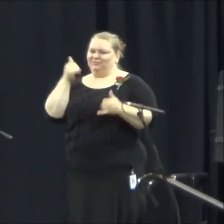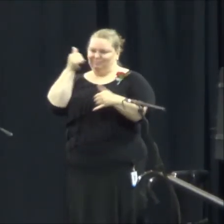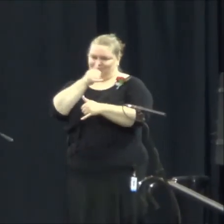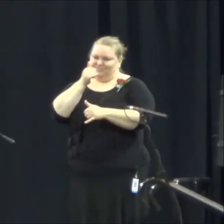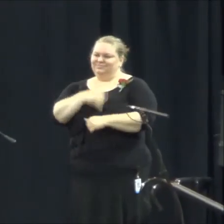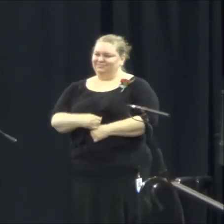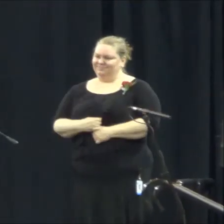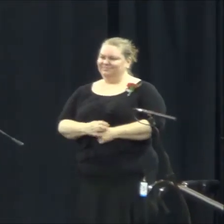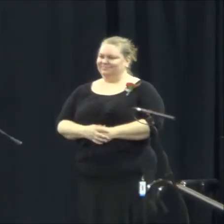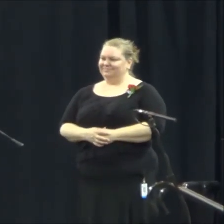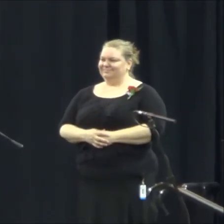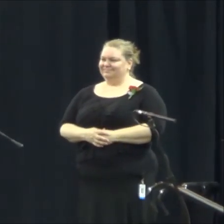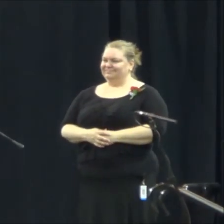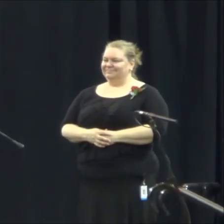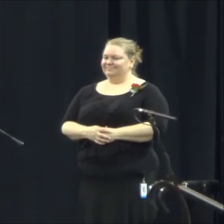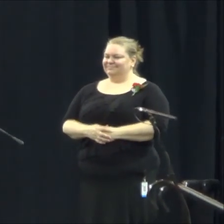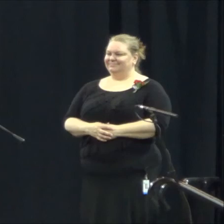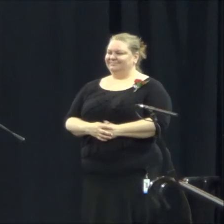Now,